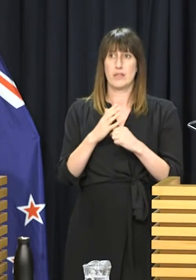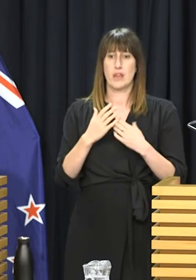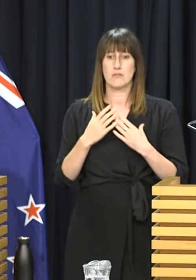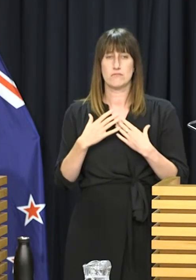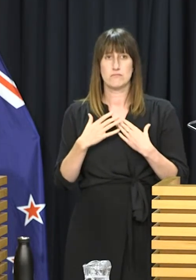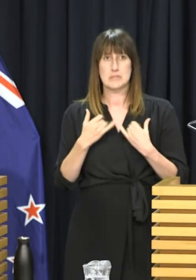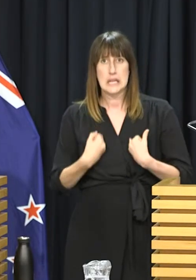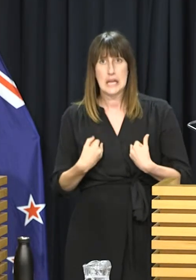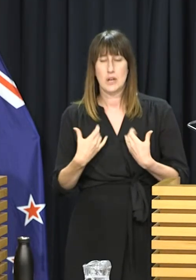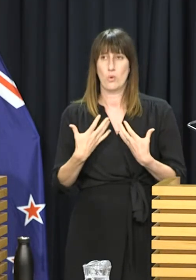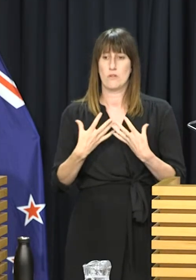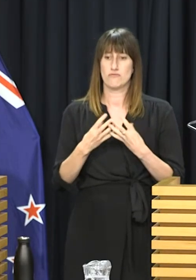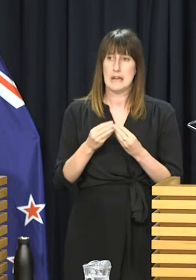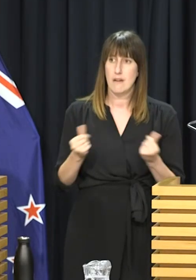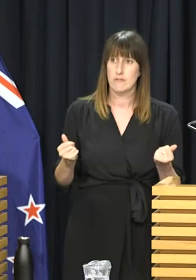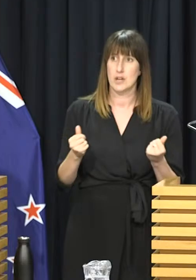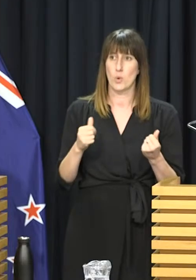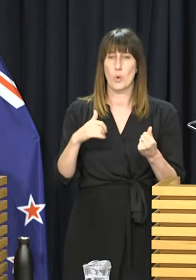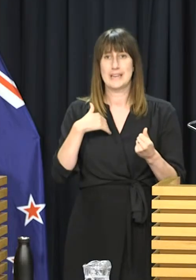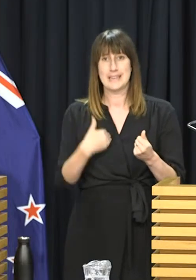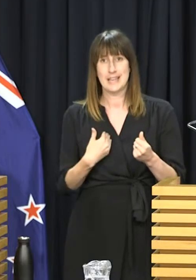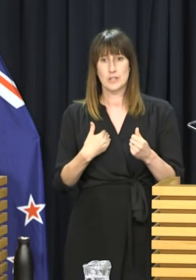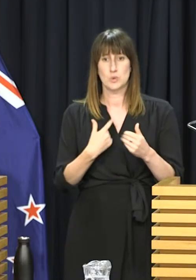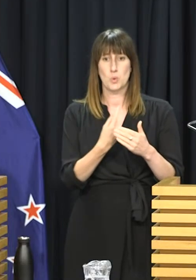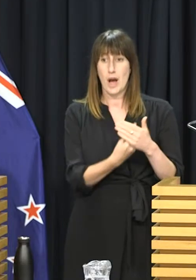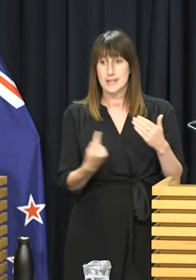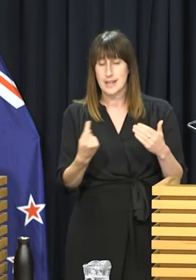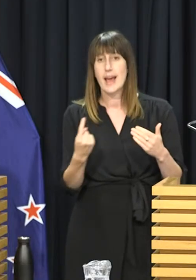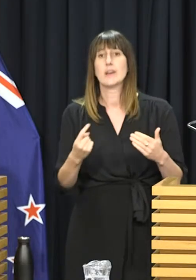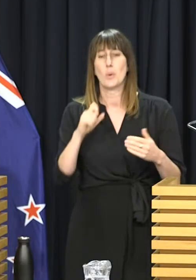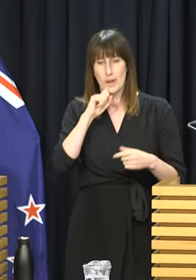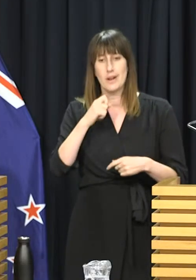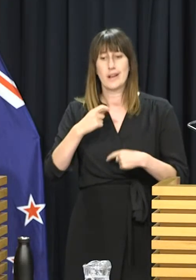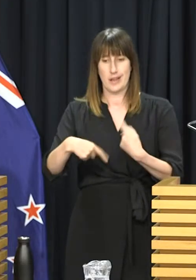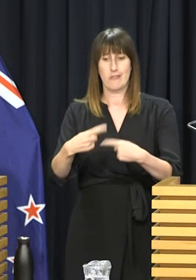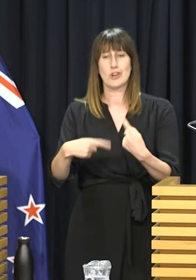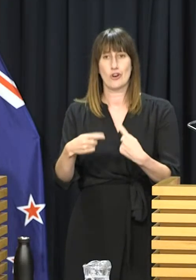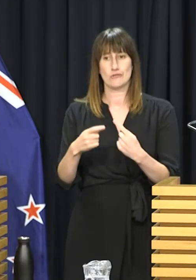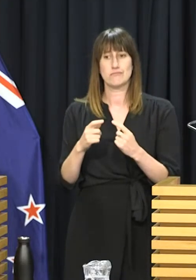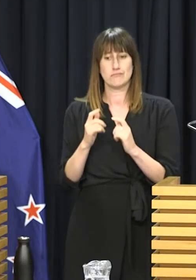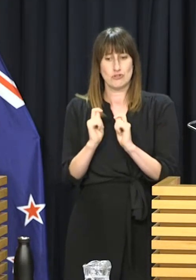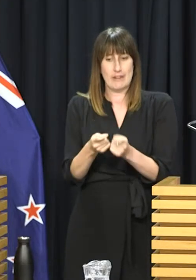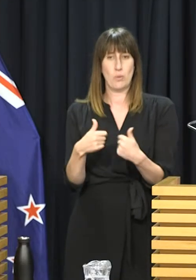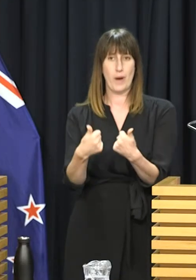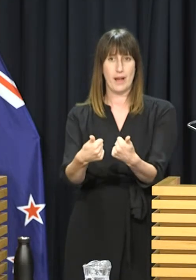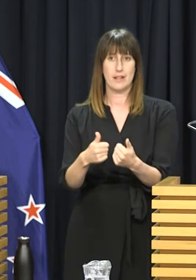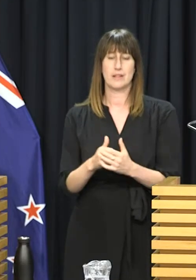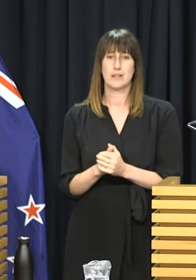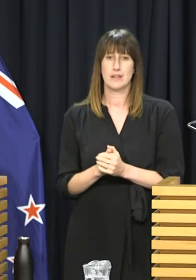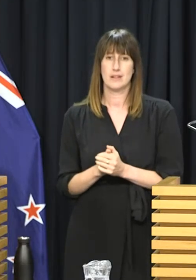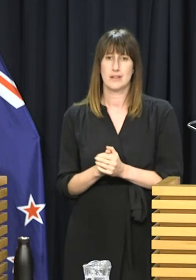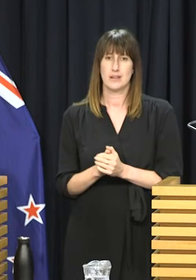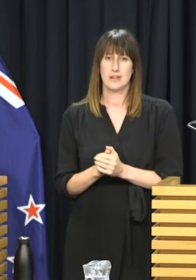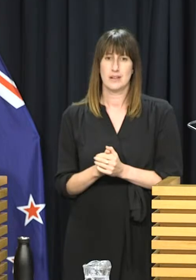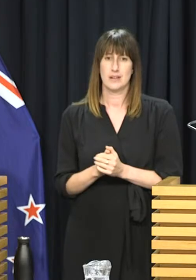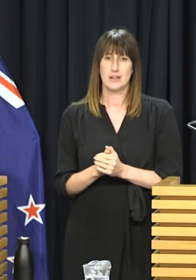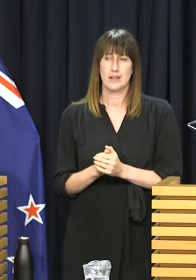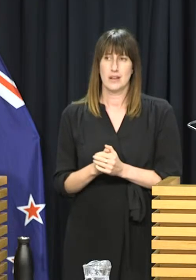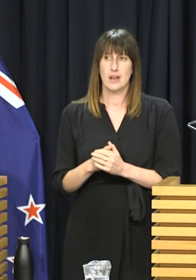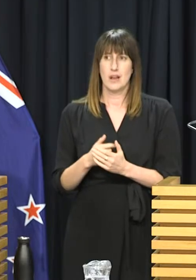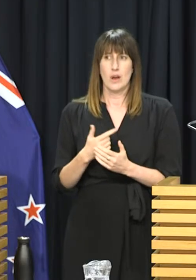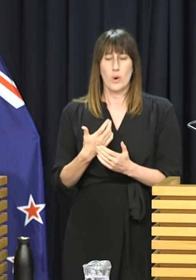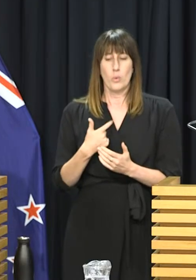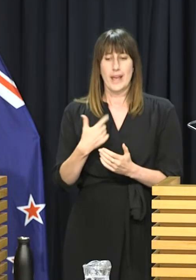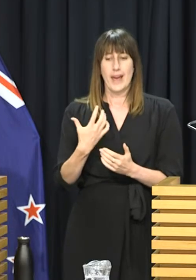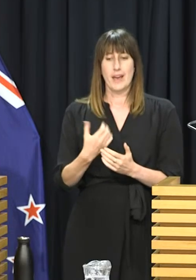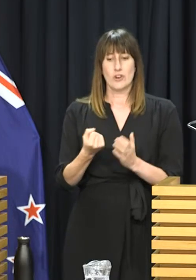to isolate for whatever reason because of COVID-19, that they will be treated well. And that's something that we build into the discussions we have around